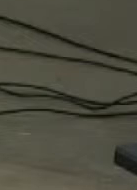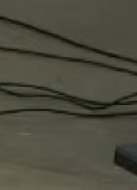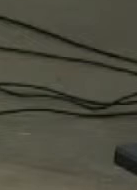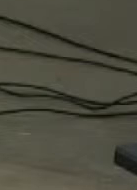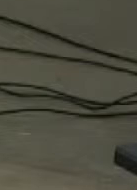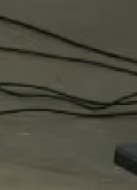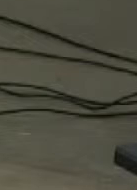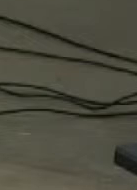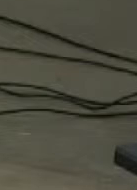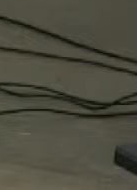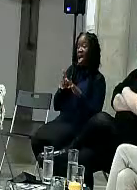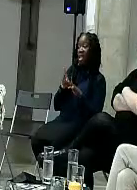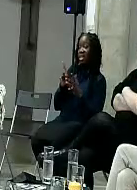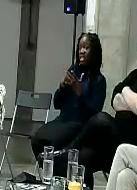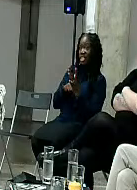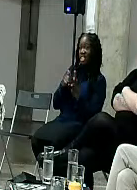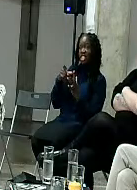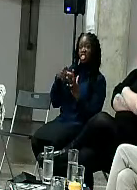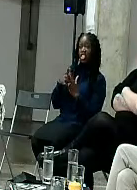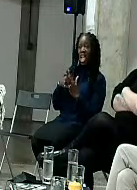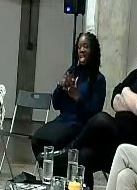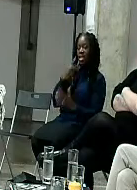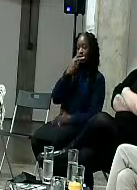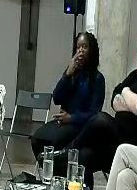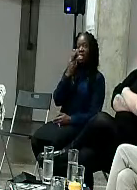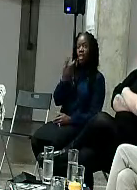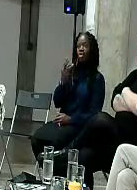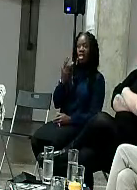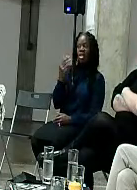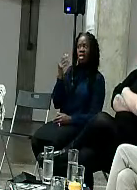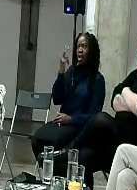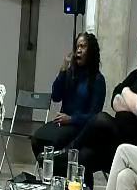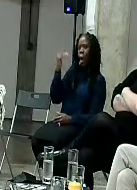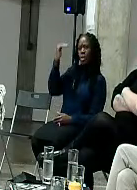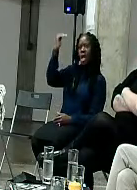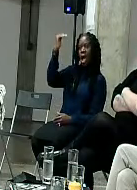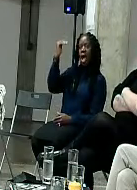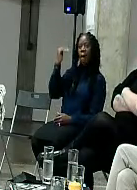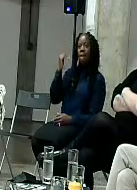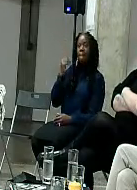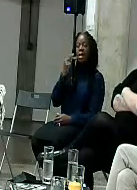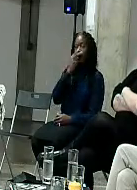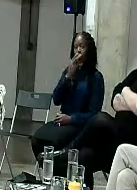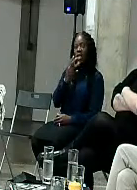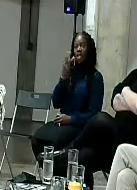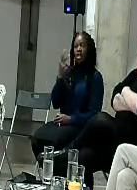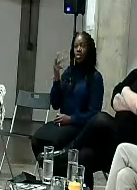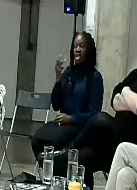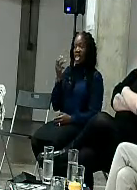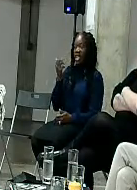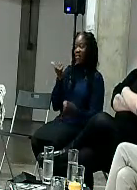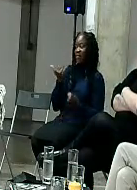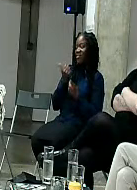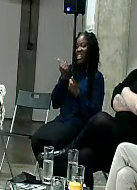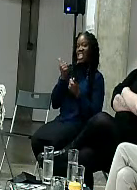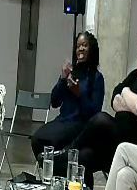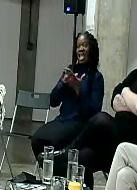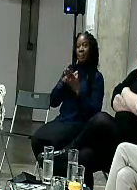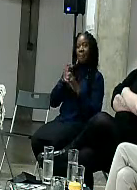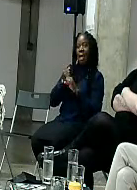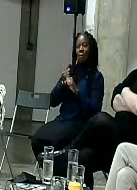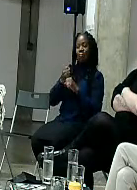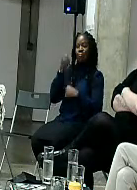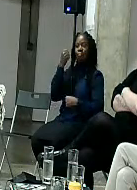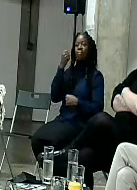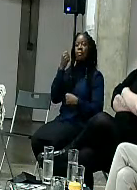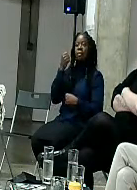a bit like Jack, was 23. He was older, but he was 23 and had just done his master's and